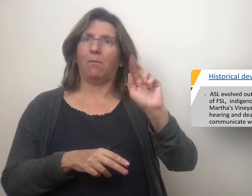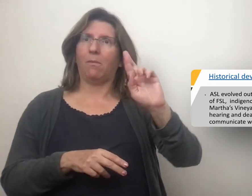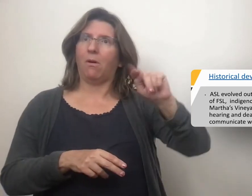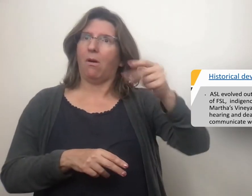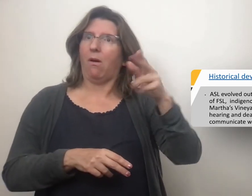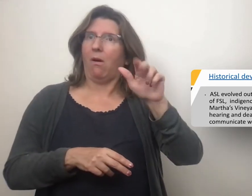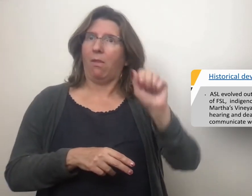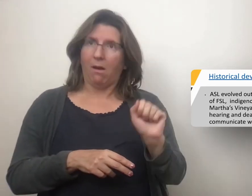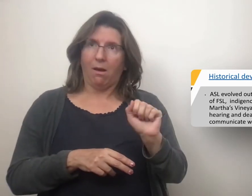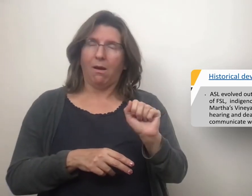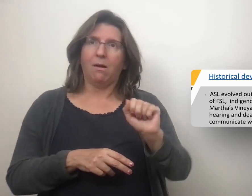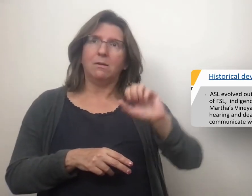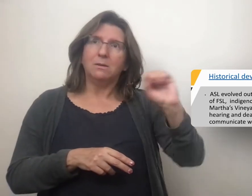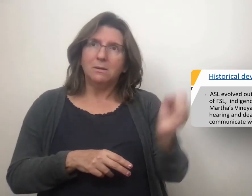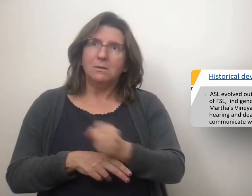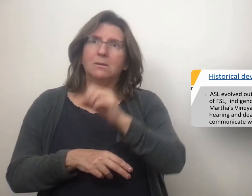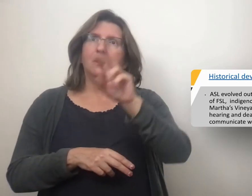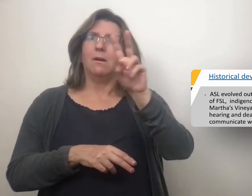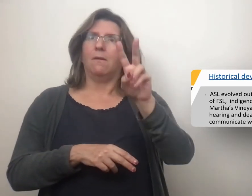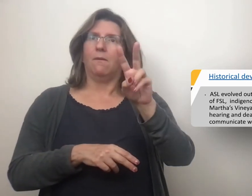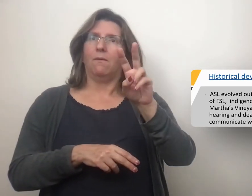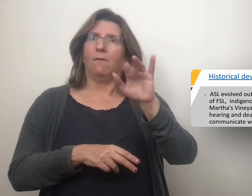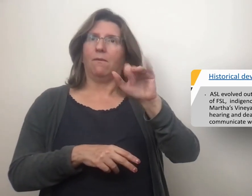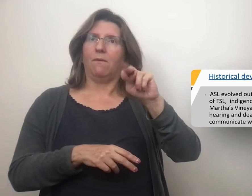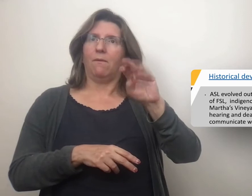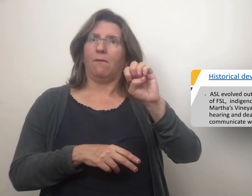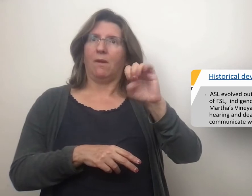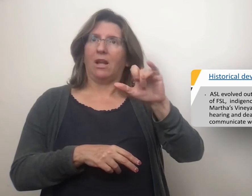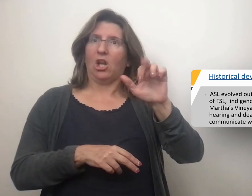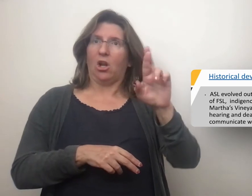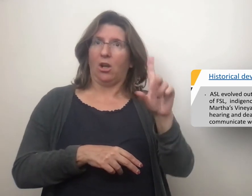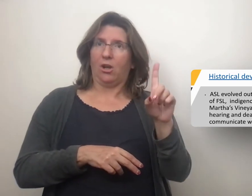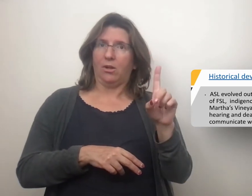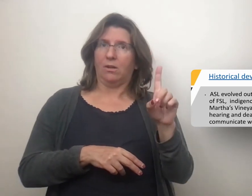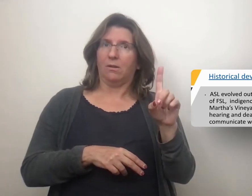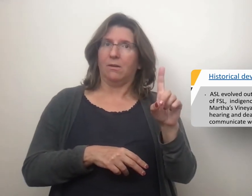students' indigenous sign languages and the sign language used on the island of Martha's Vineyard,